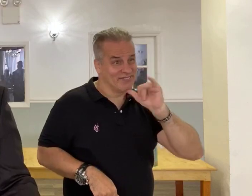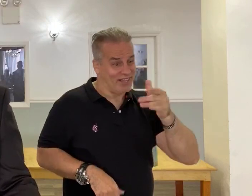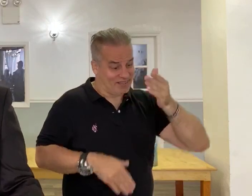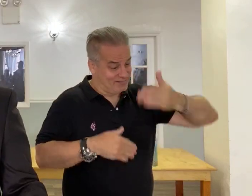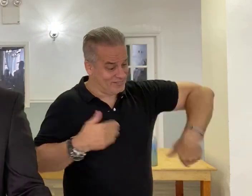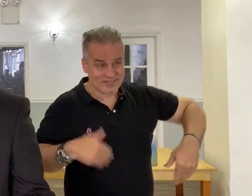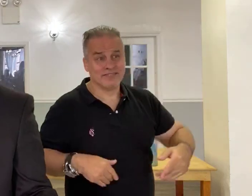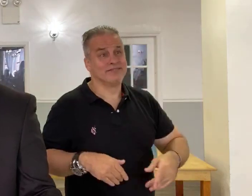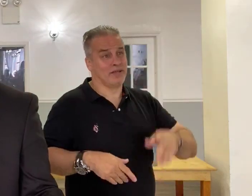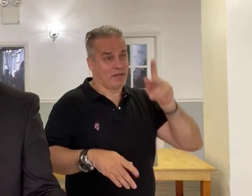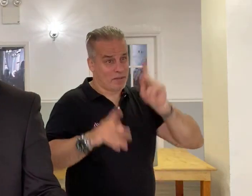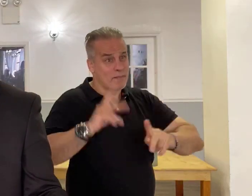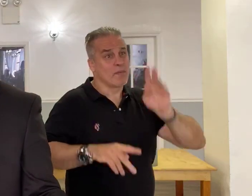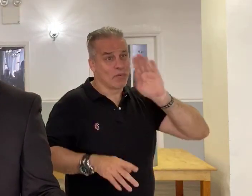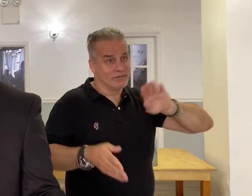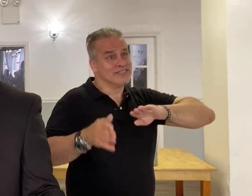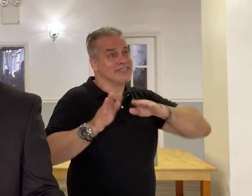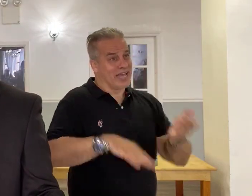wow.